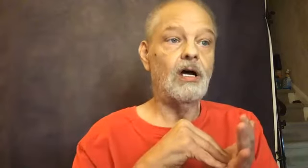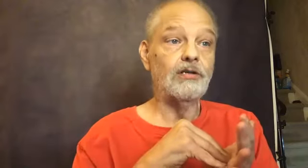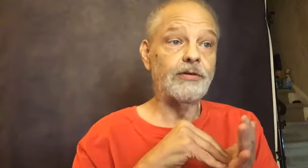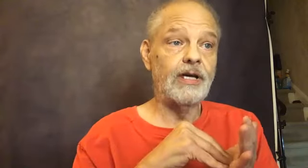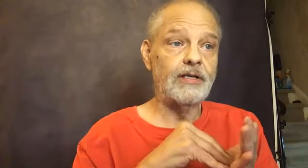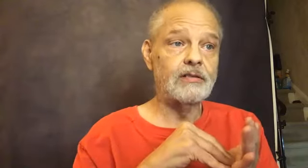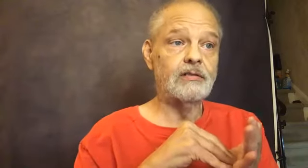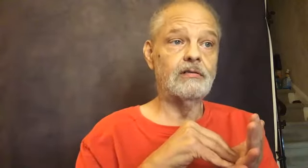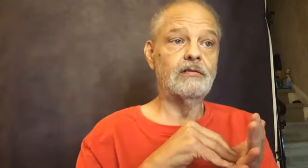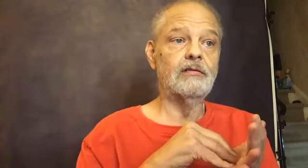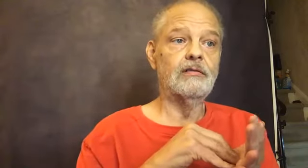100,000,